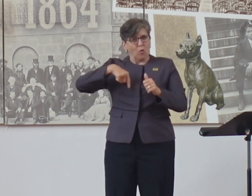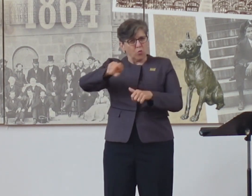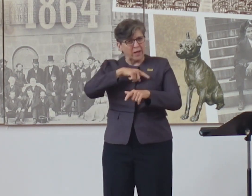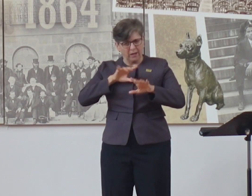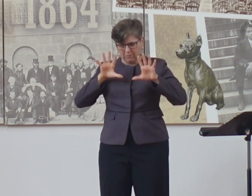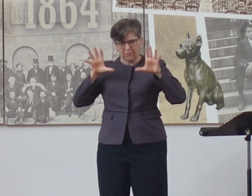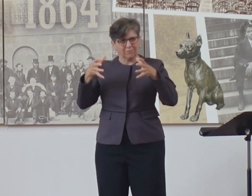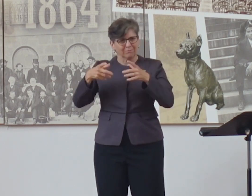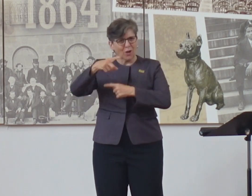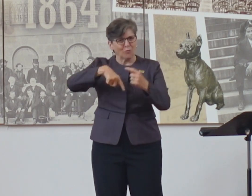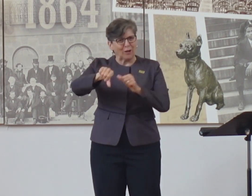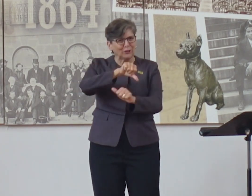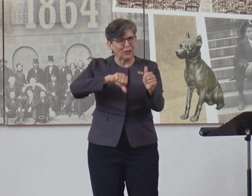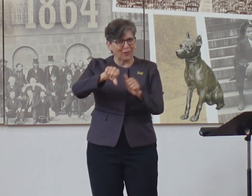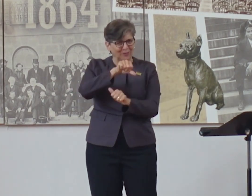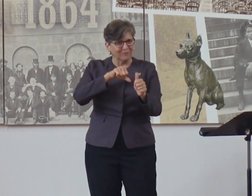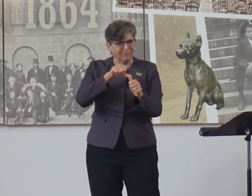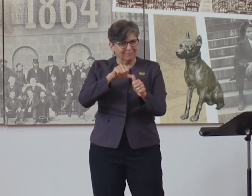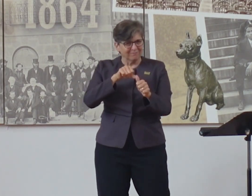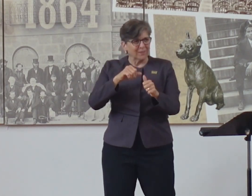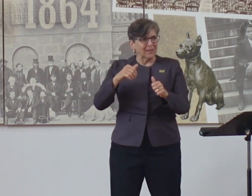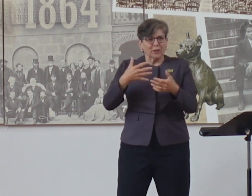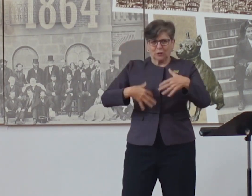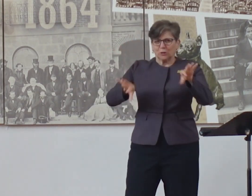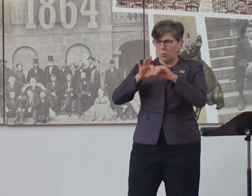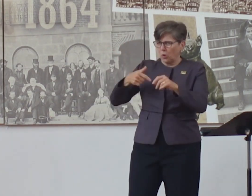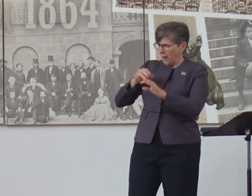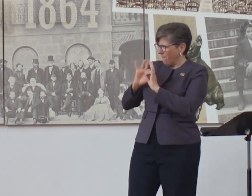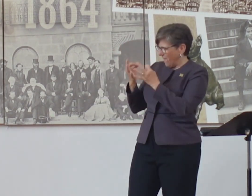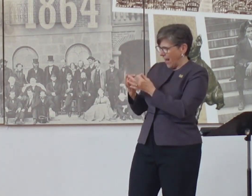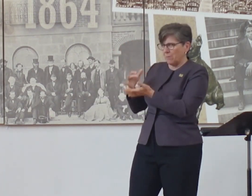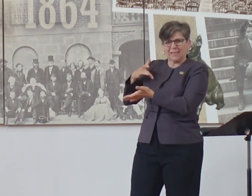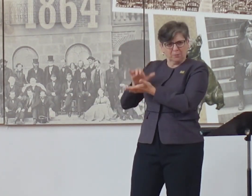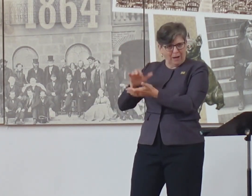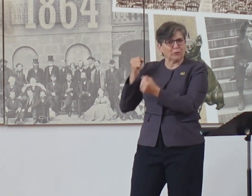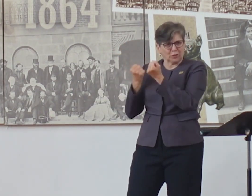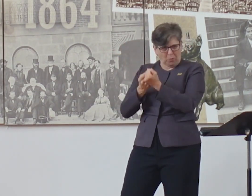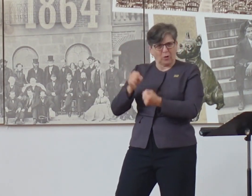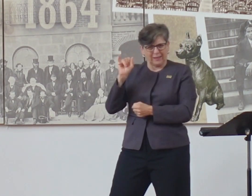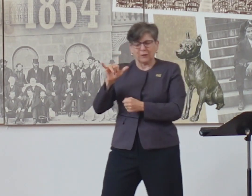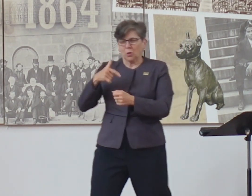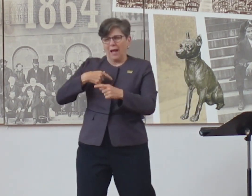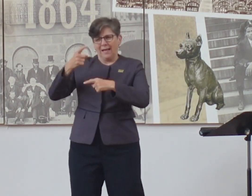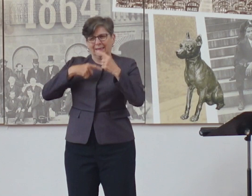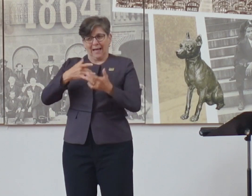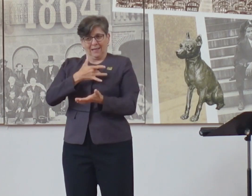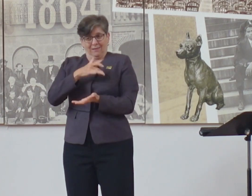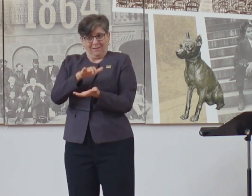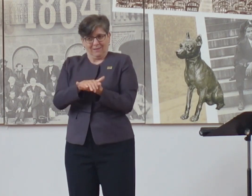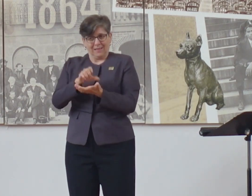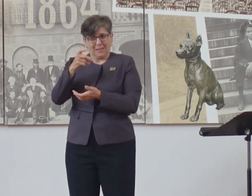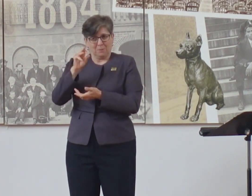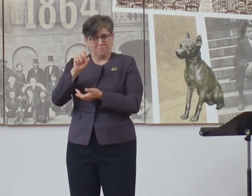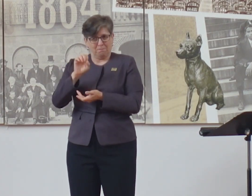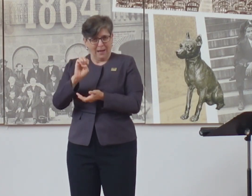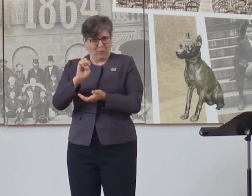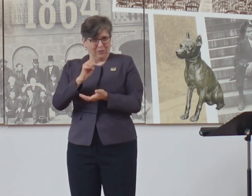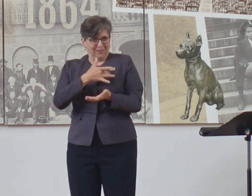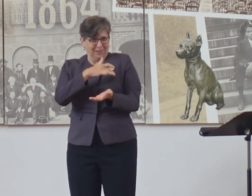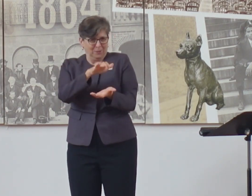deaf community, the way they rally around providing that support. It's so important to have a family and a spouse that's supportive.